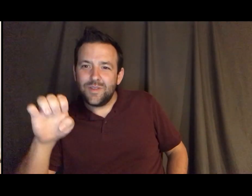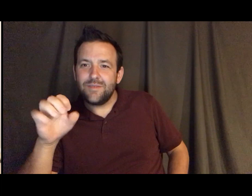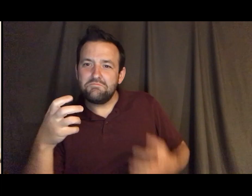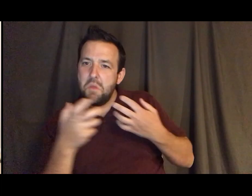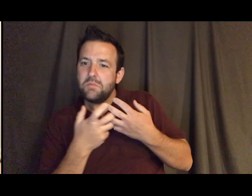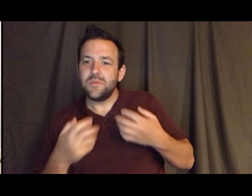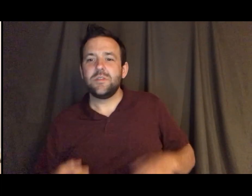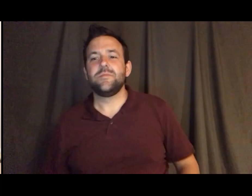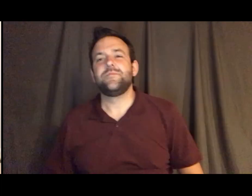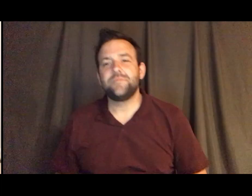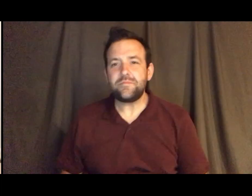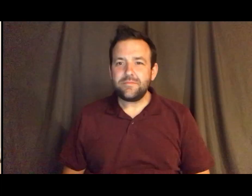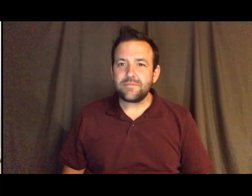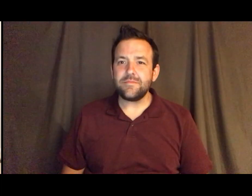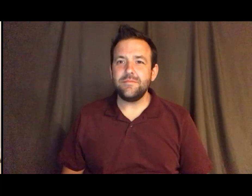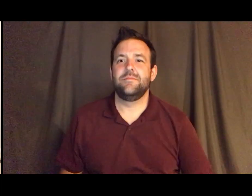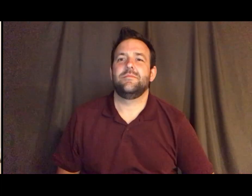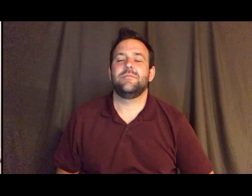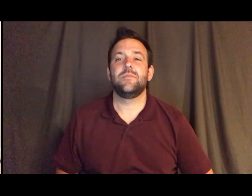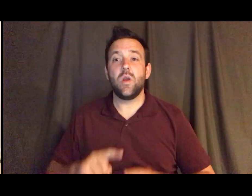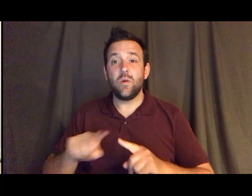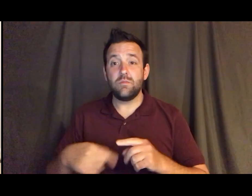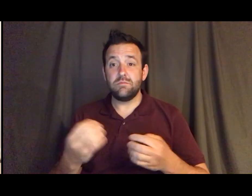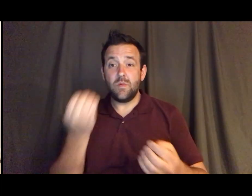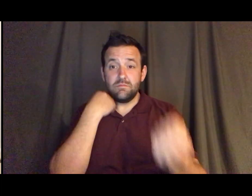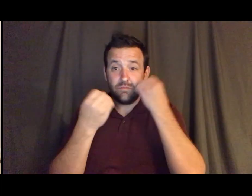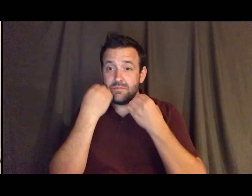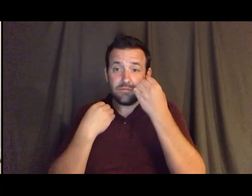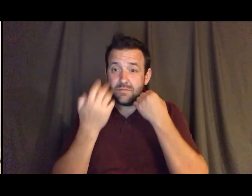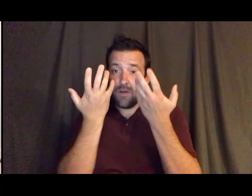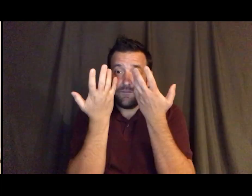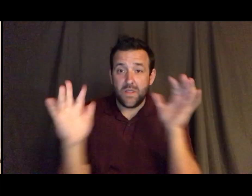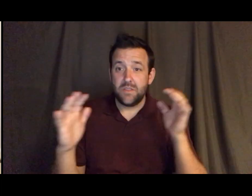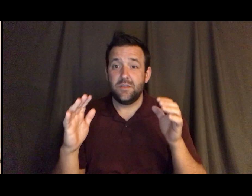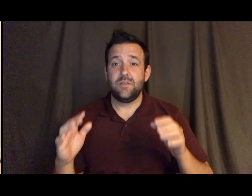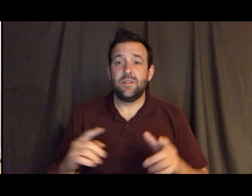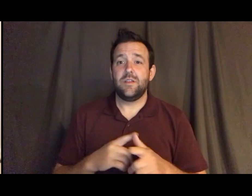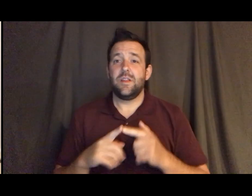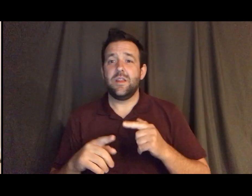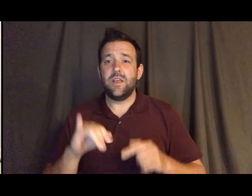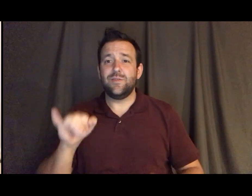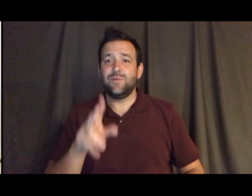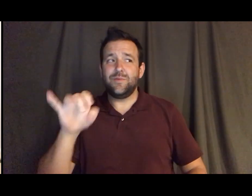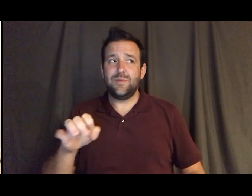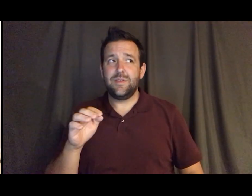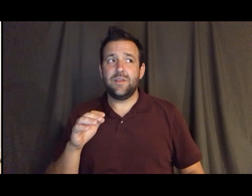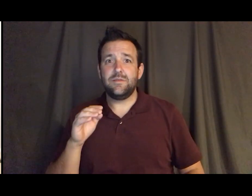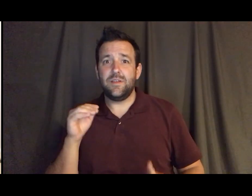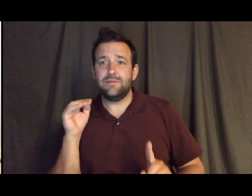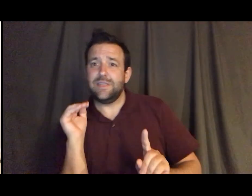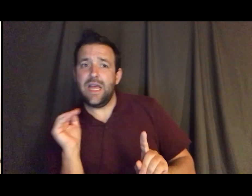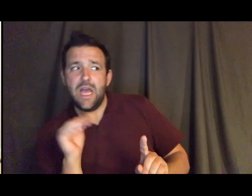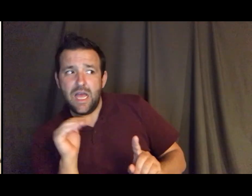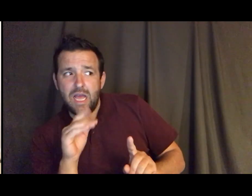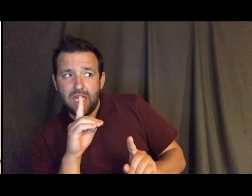When they were done, Julie said very softly, so the father couldn't hear, "David,